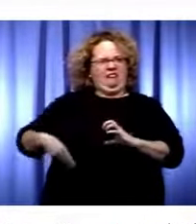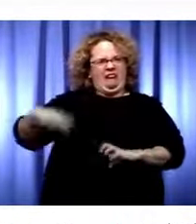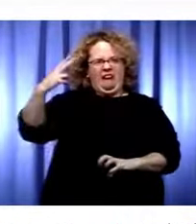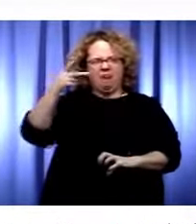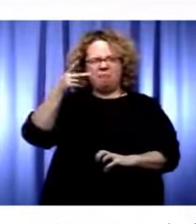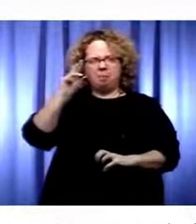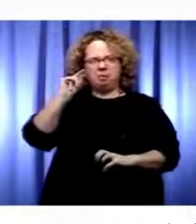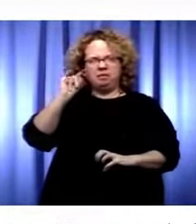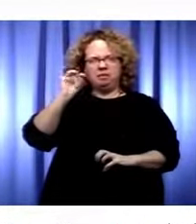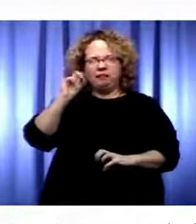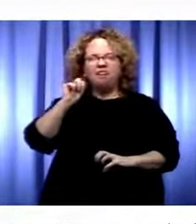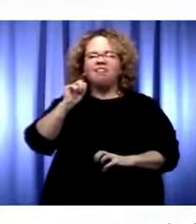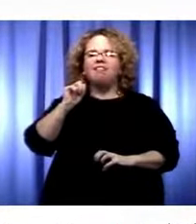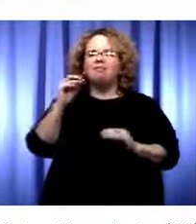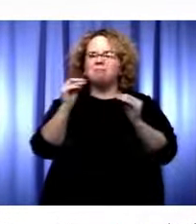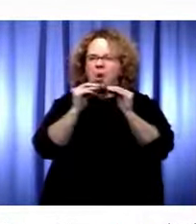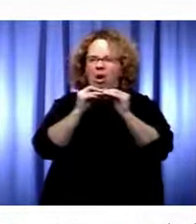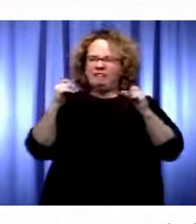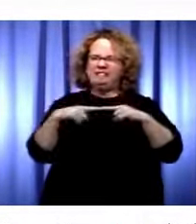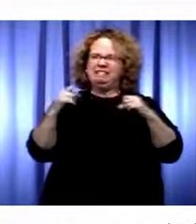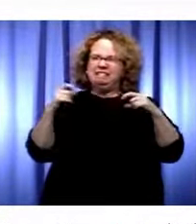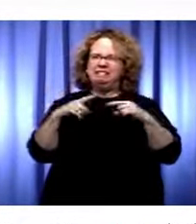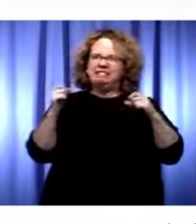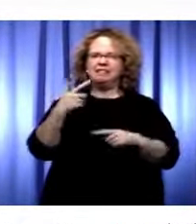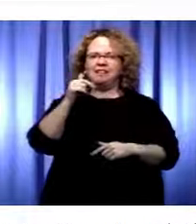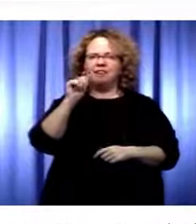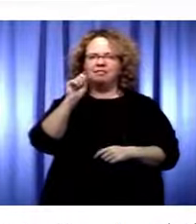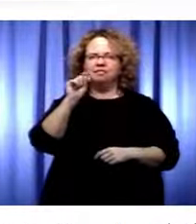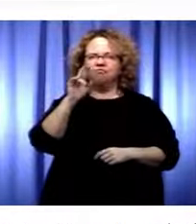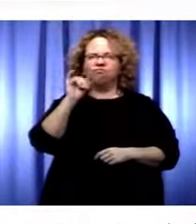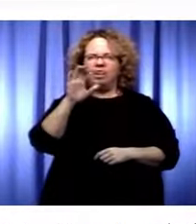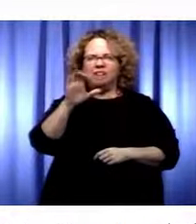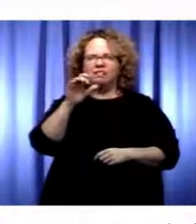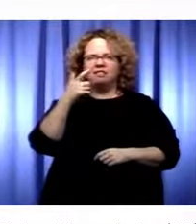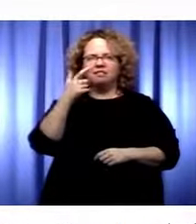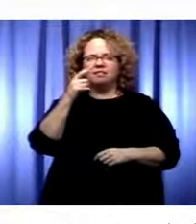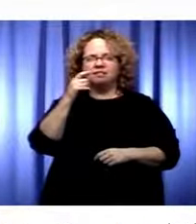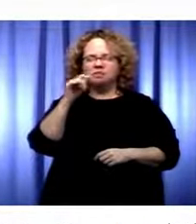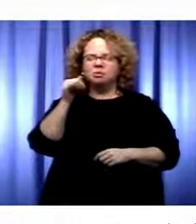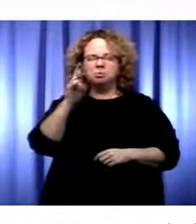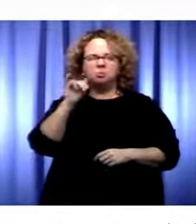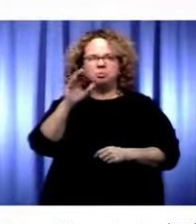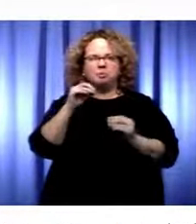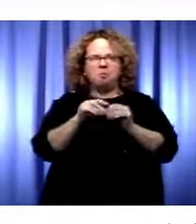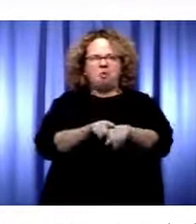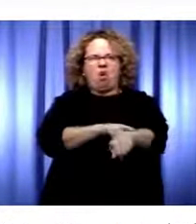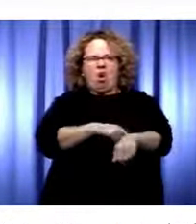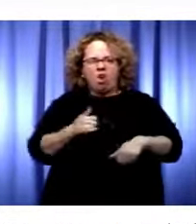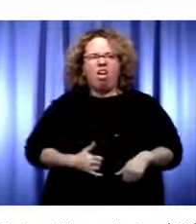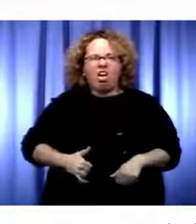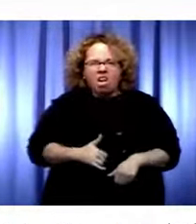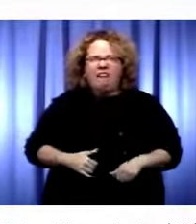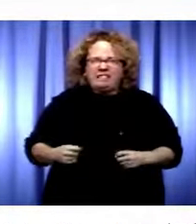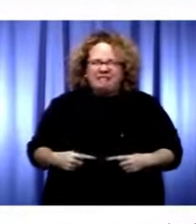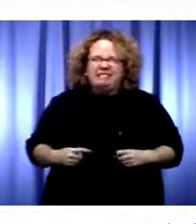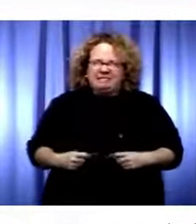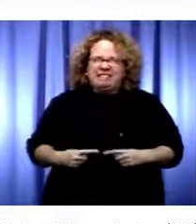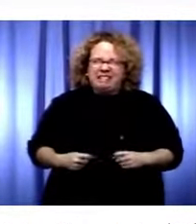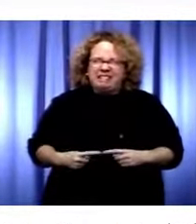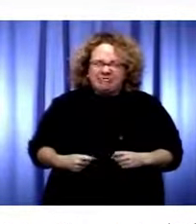the gastric juices will secrete higher gastric fluids to break down the